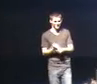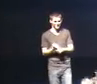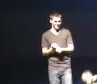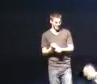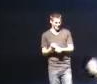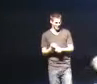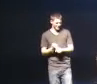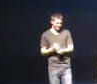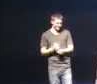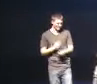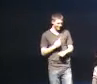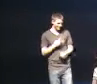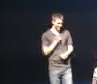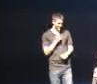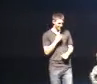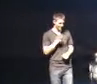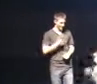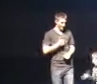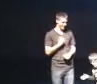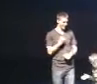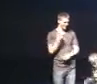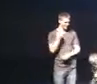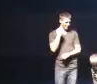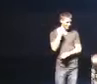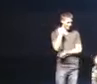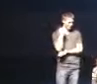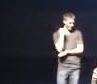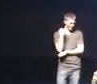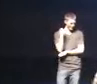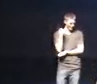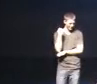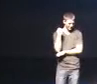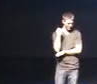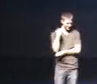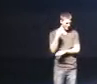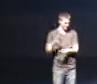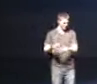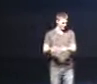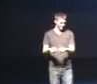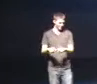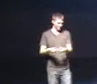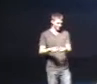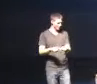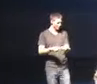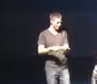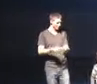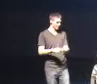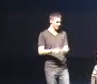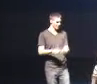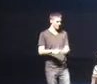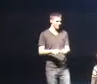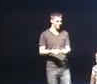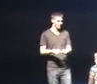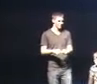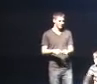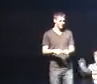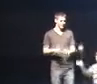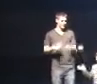says I am the greatest, the game is on the line. And he